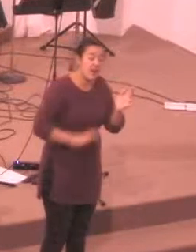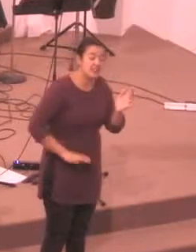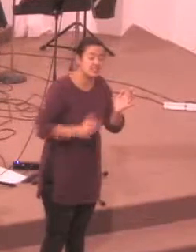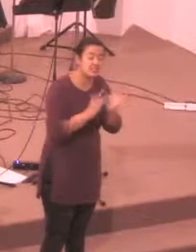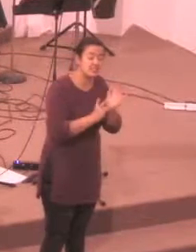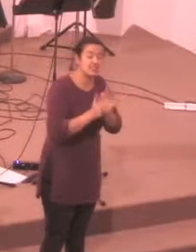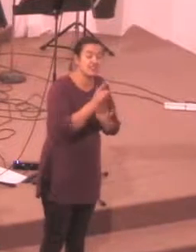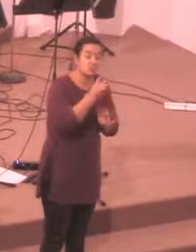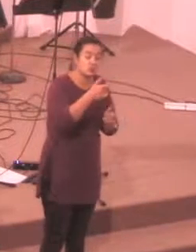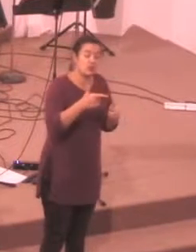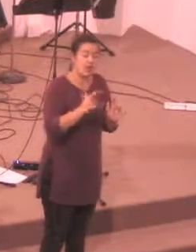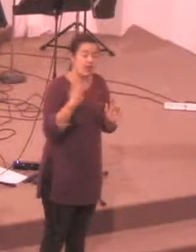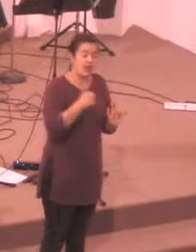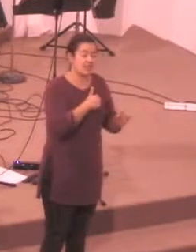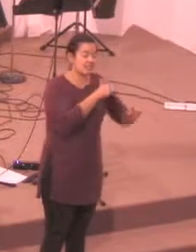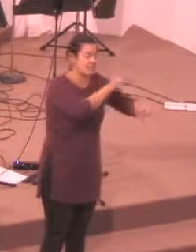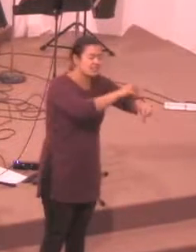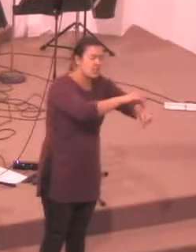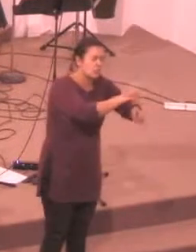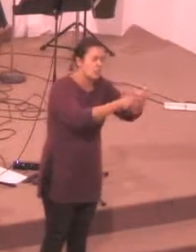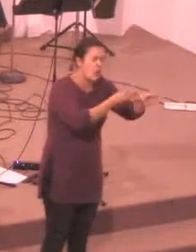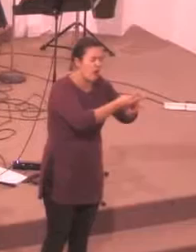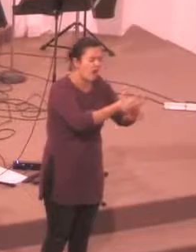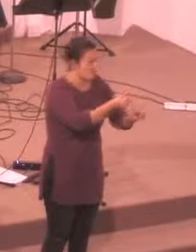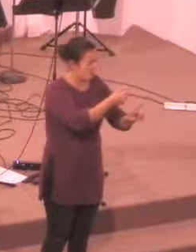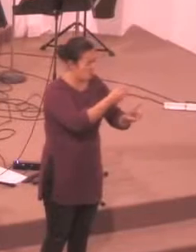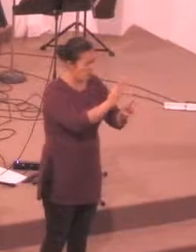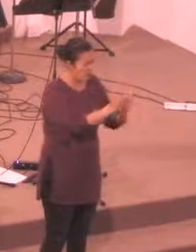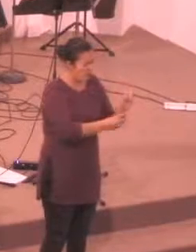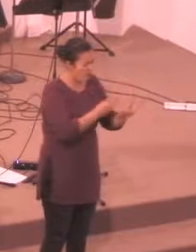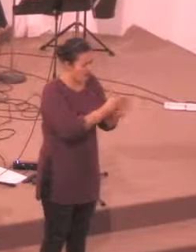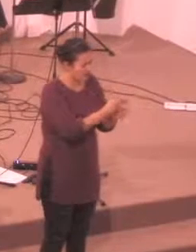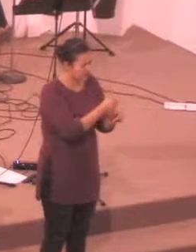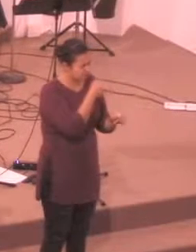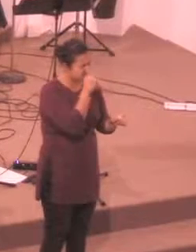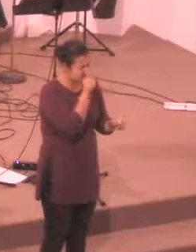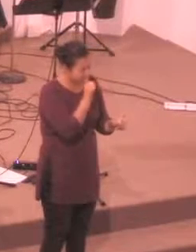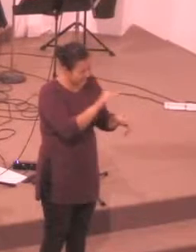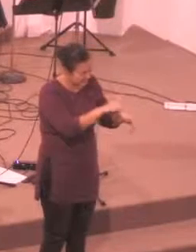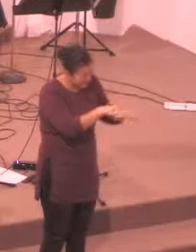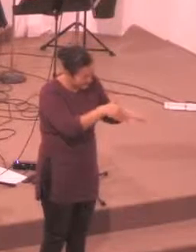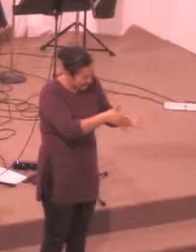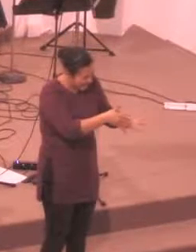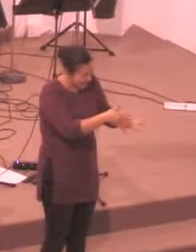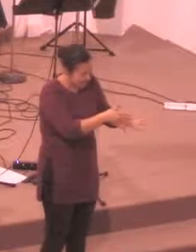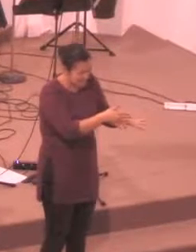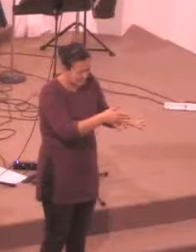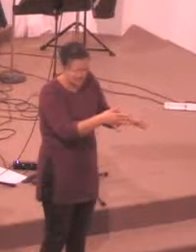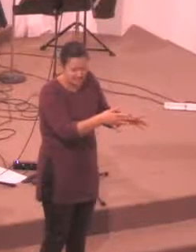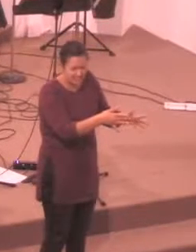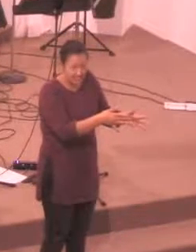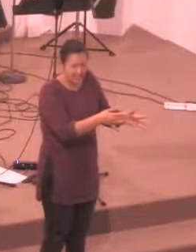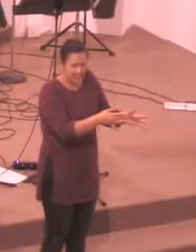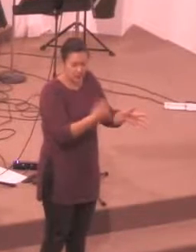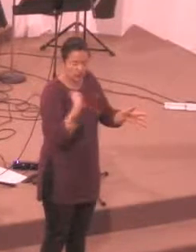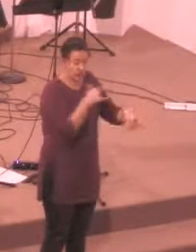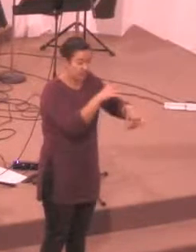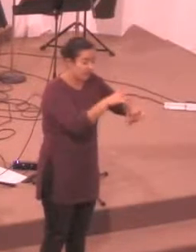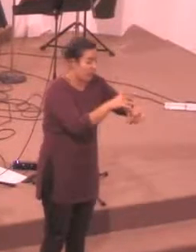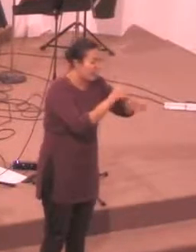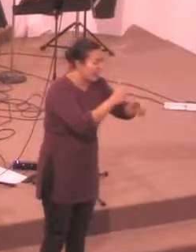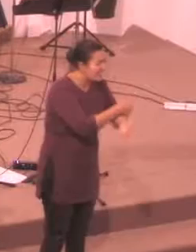world. Father, let them see the love of Jesus Christ pour forth from each and every one of us. Let our